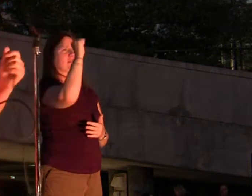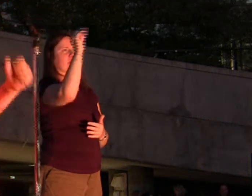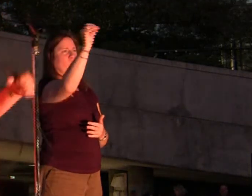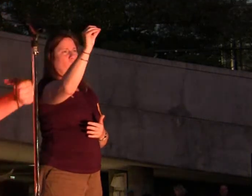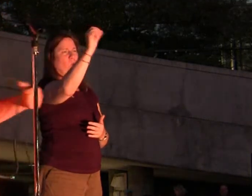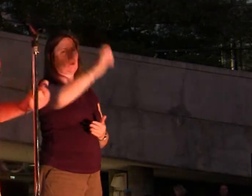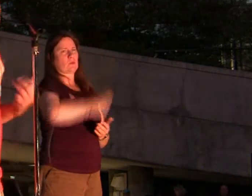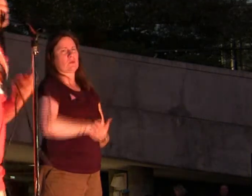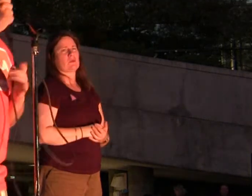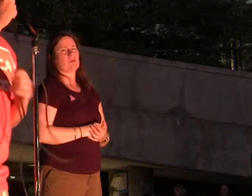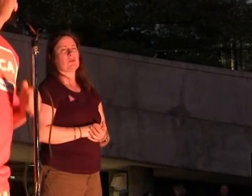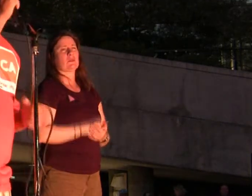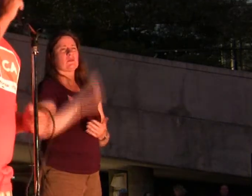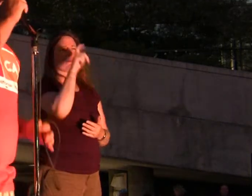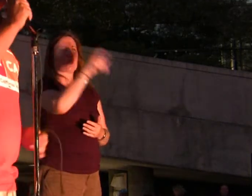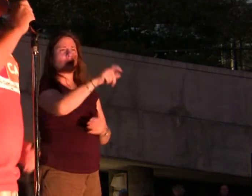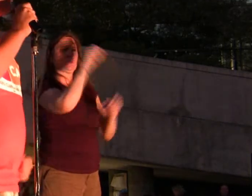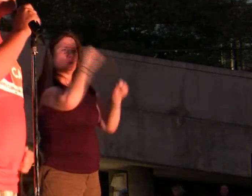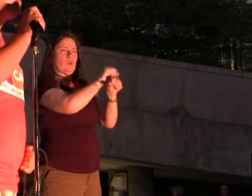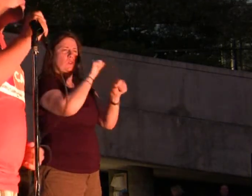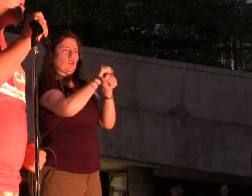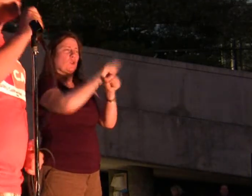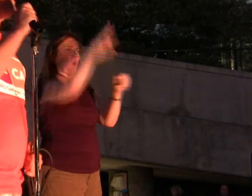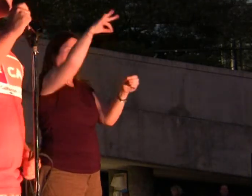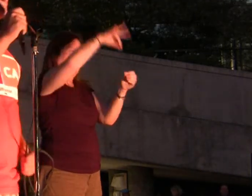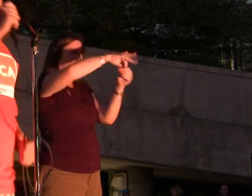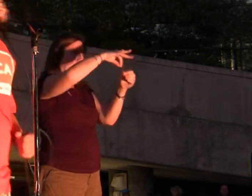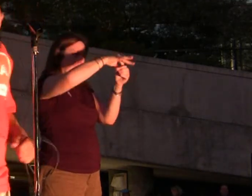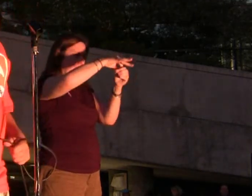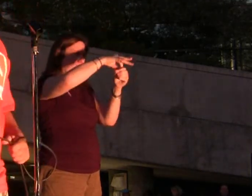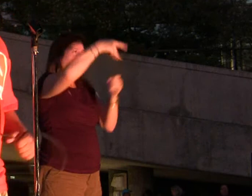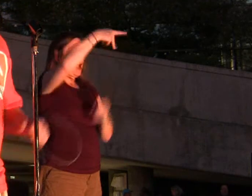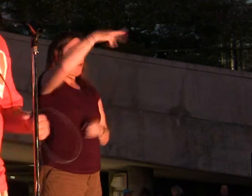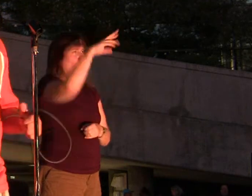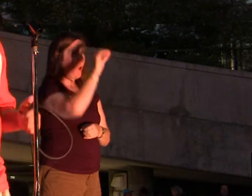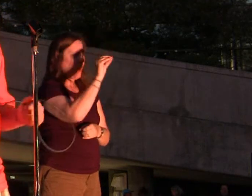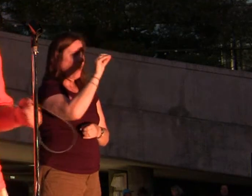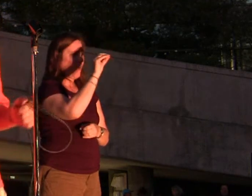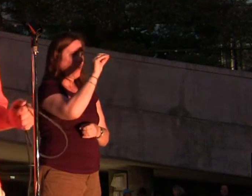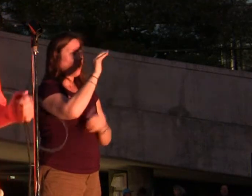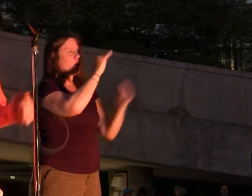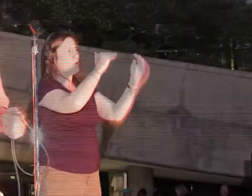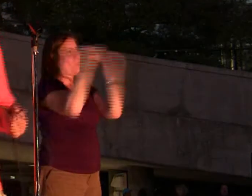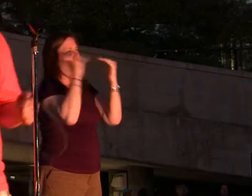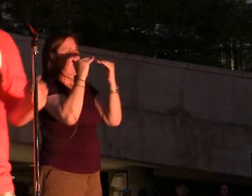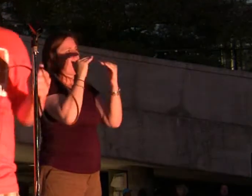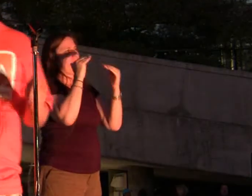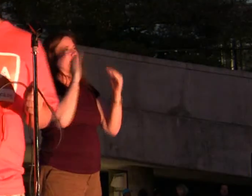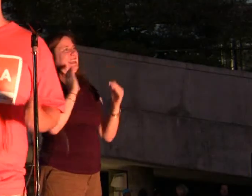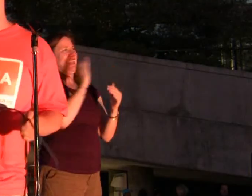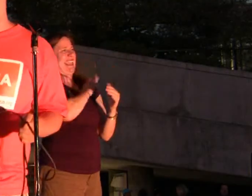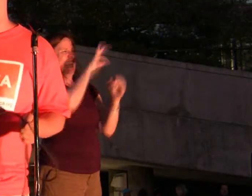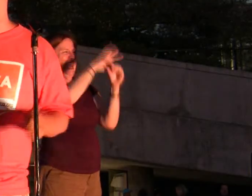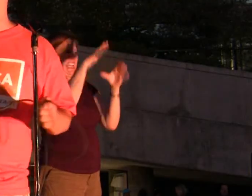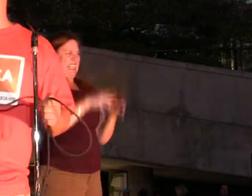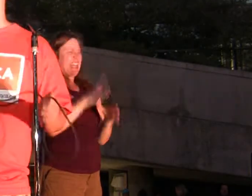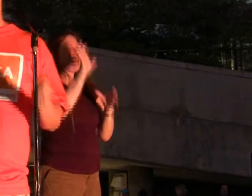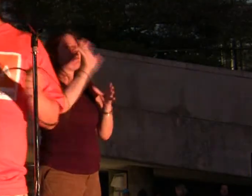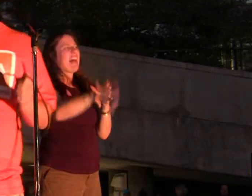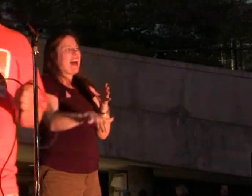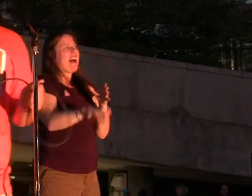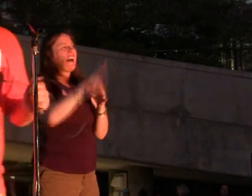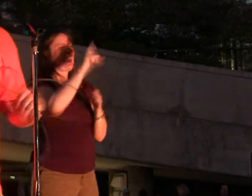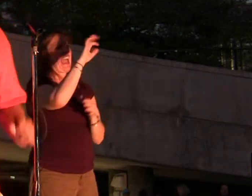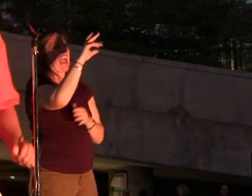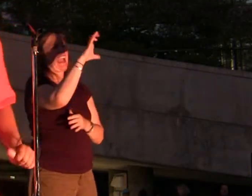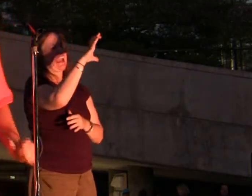We also have to work to elect pro-equality candidates, including a pro-equality governor and attorney general, to